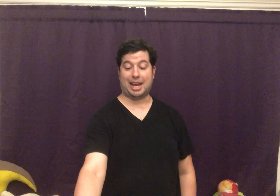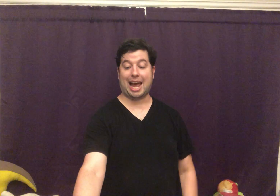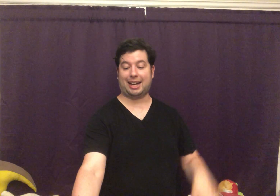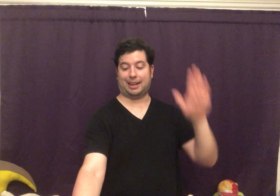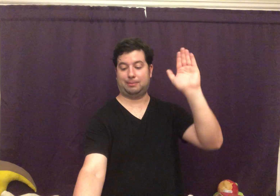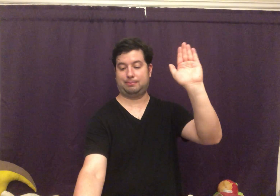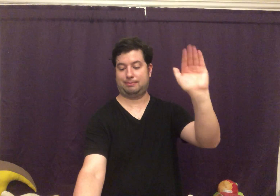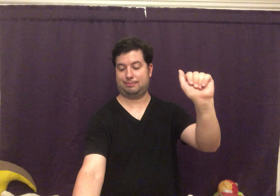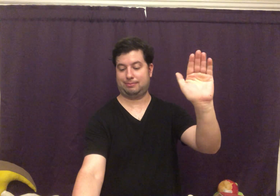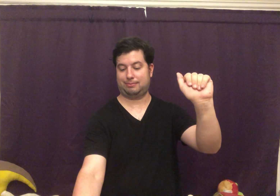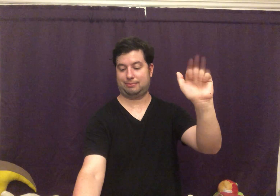Nagging.